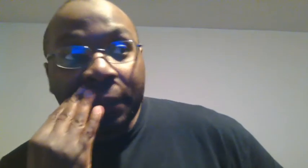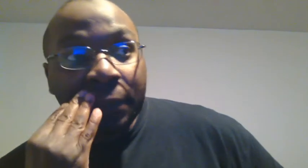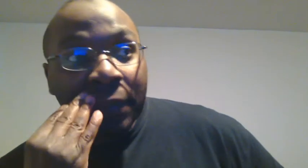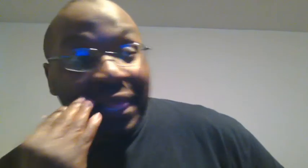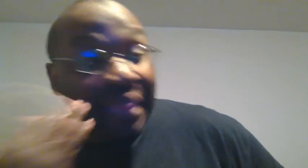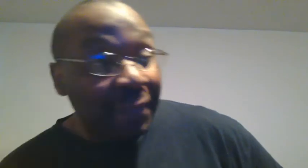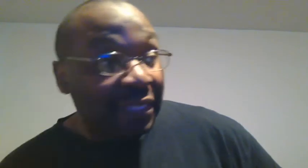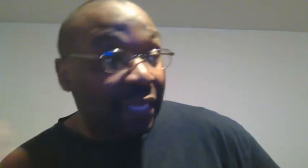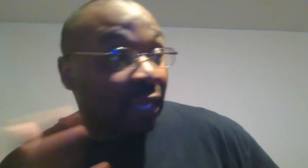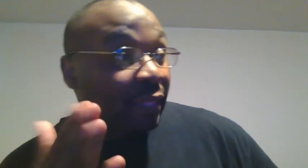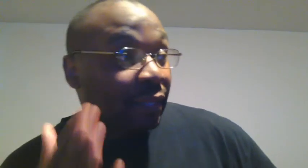Let me say this.